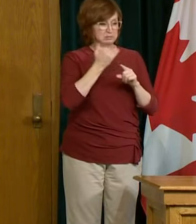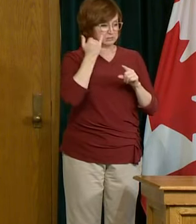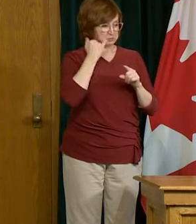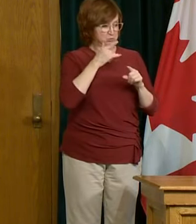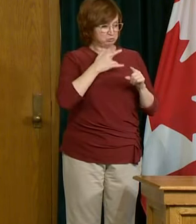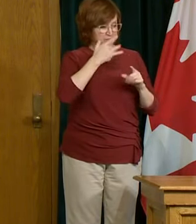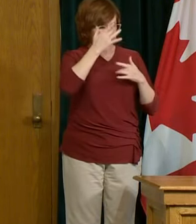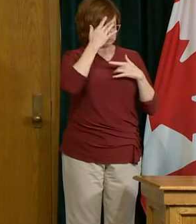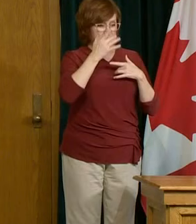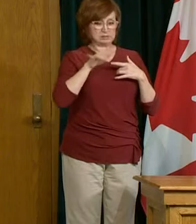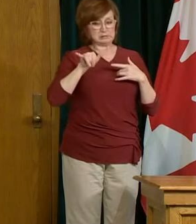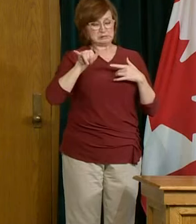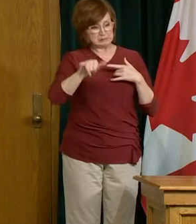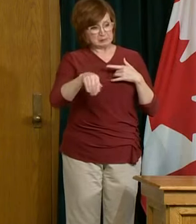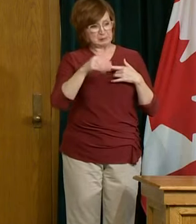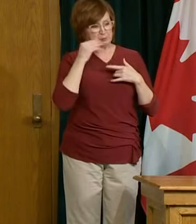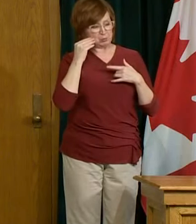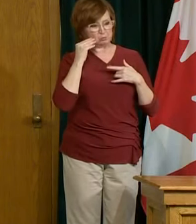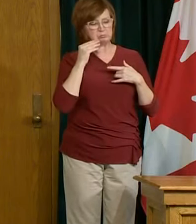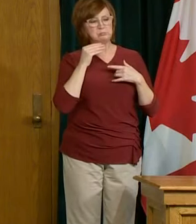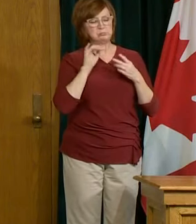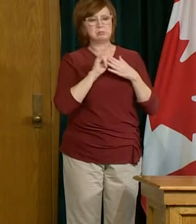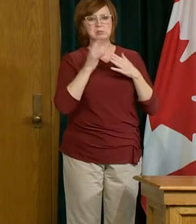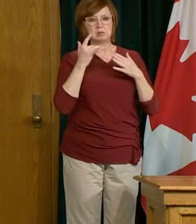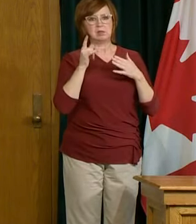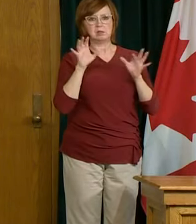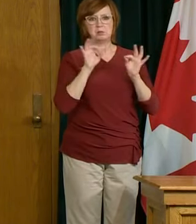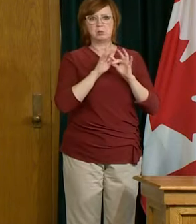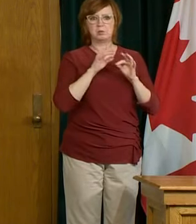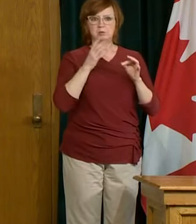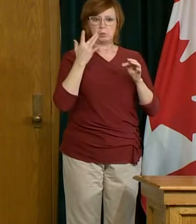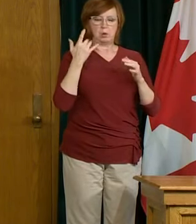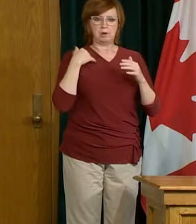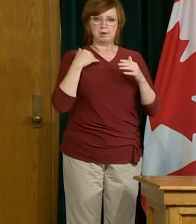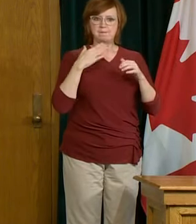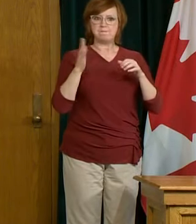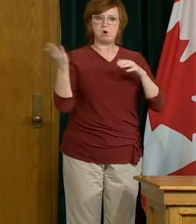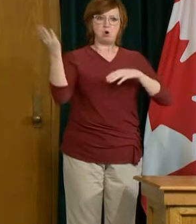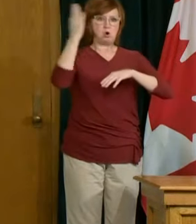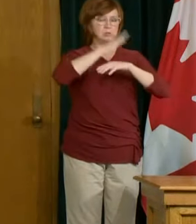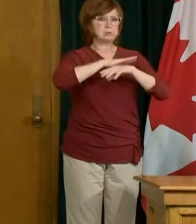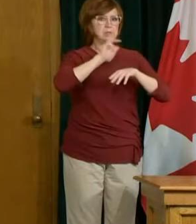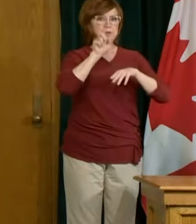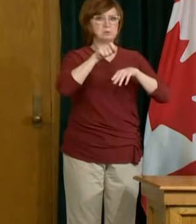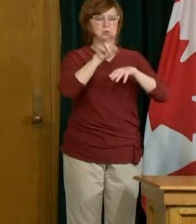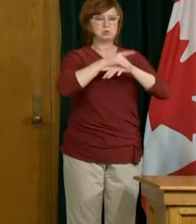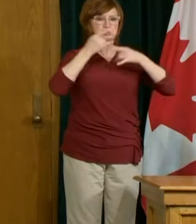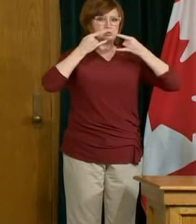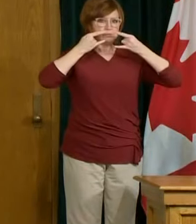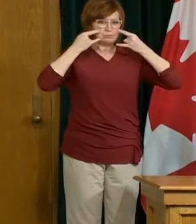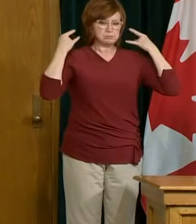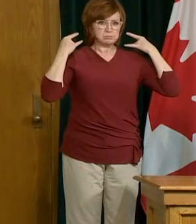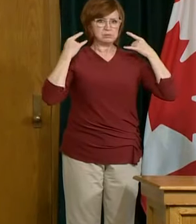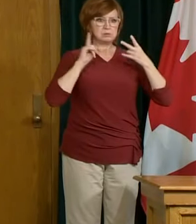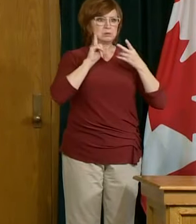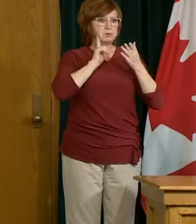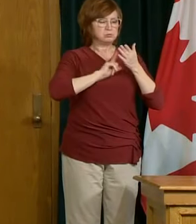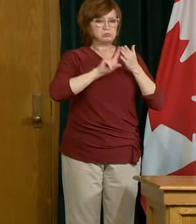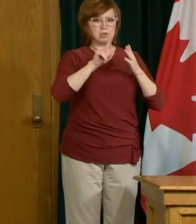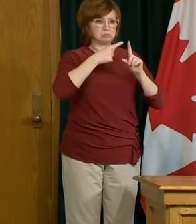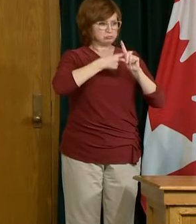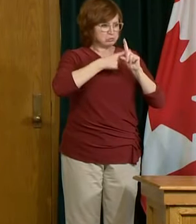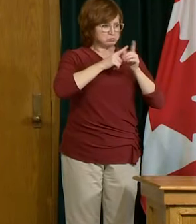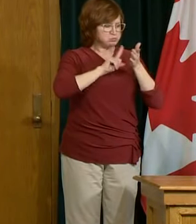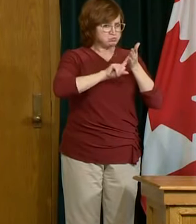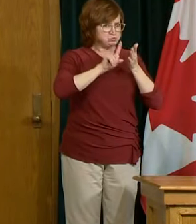It's one of the reasons why we have the masking policy for all staff and why our temperatures are checked when we enter the buildings. So as long as the